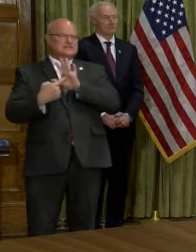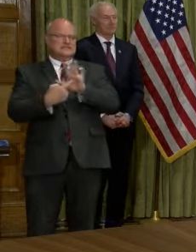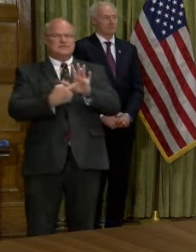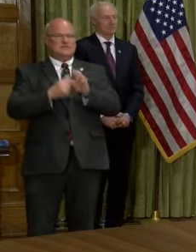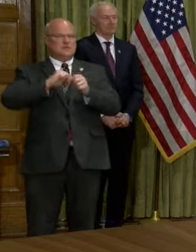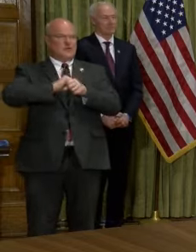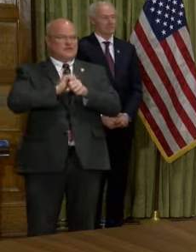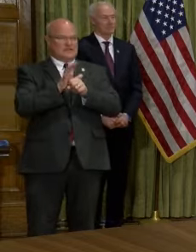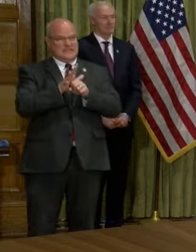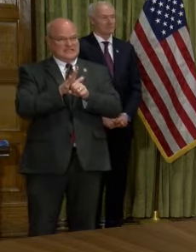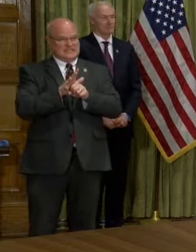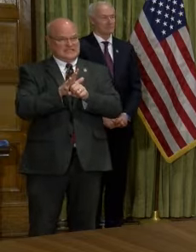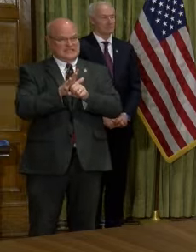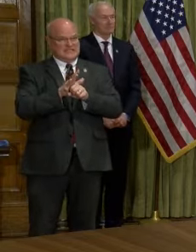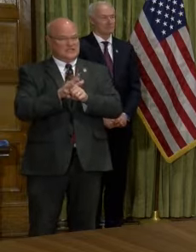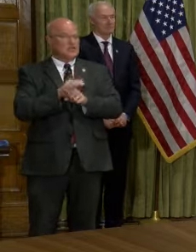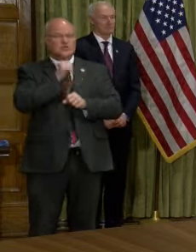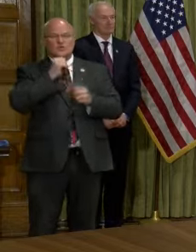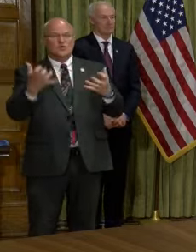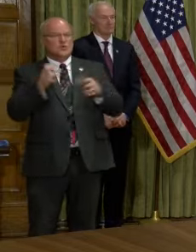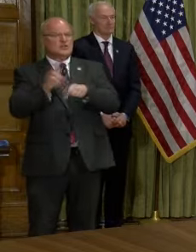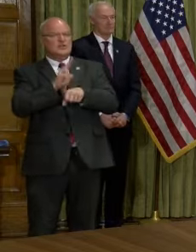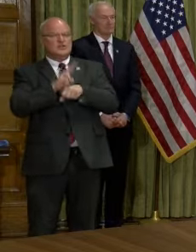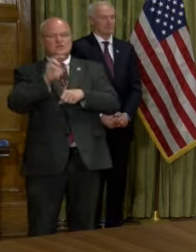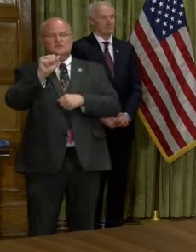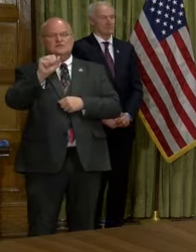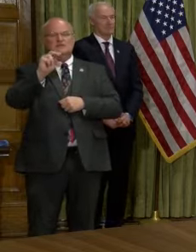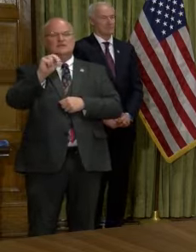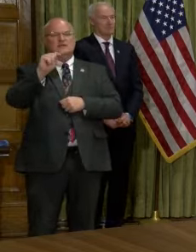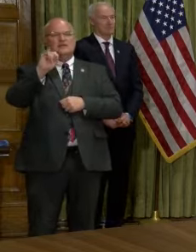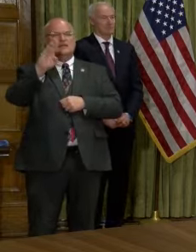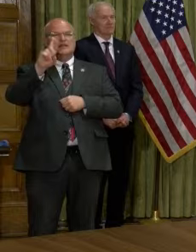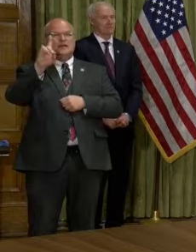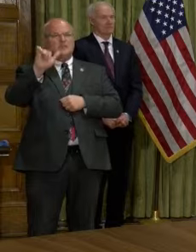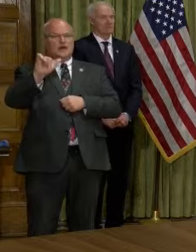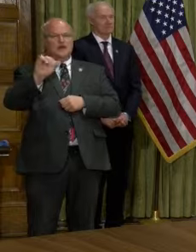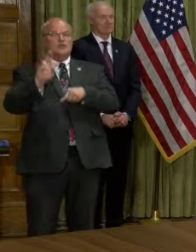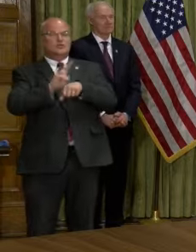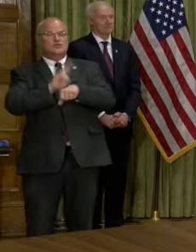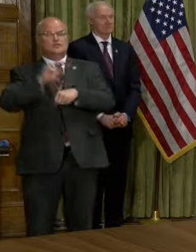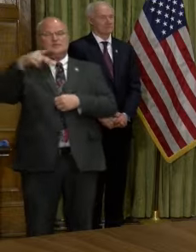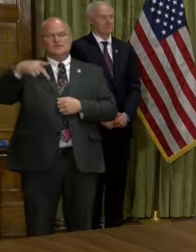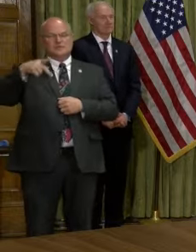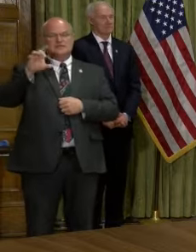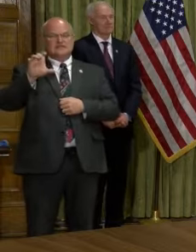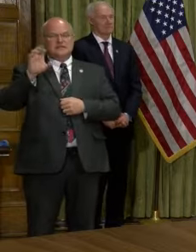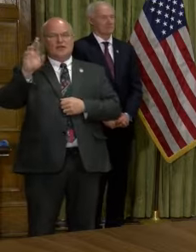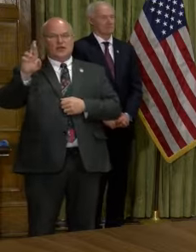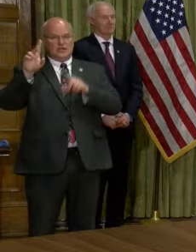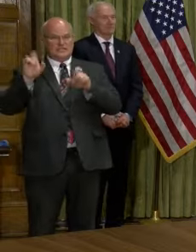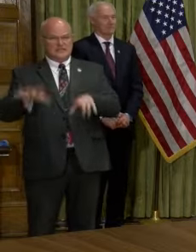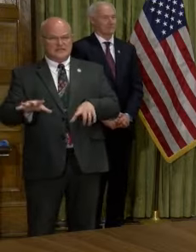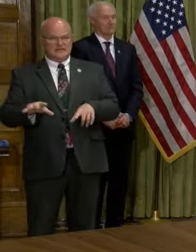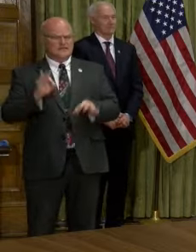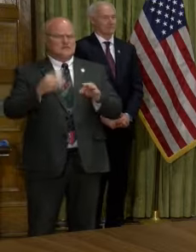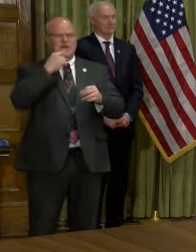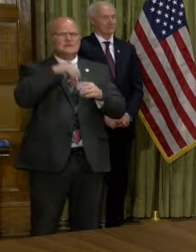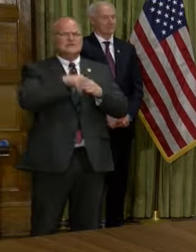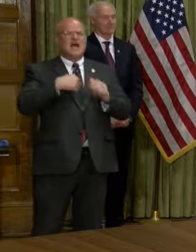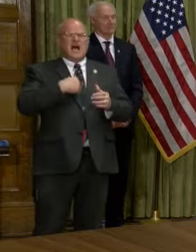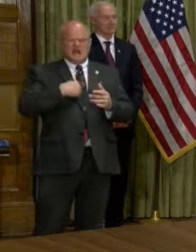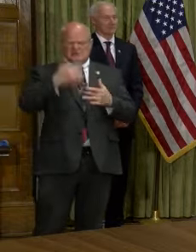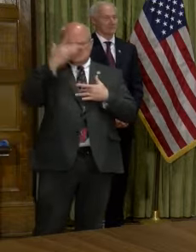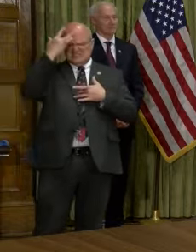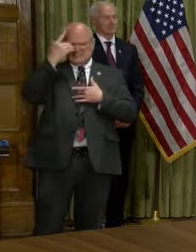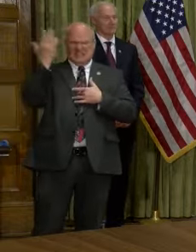of COVID-19, you wouldn't want to use an antibody test for them. You would want to use a PCR test. Now, if someone came in and they said, look, I